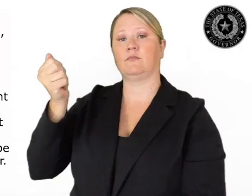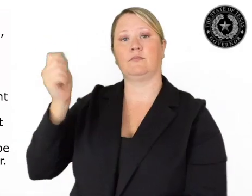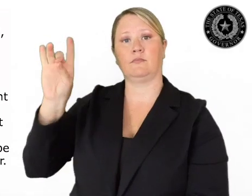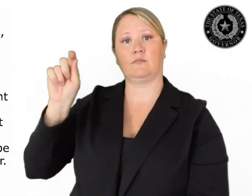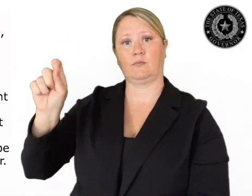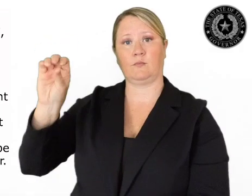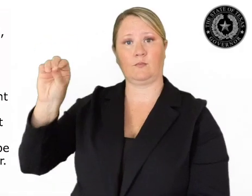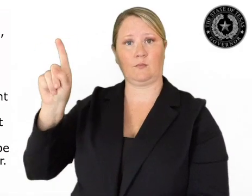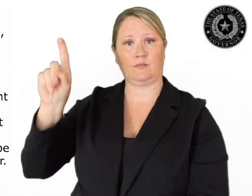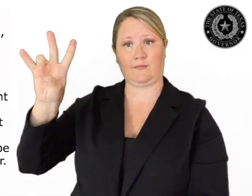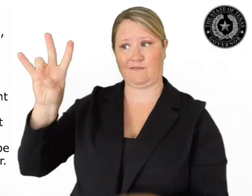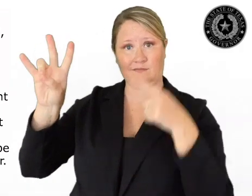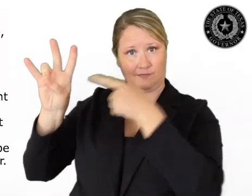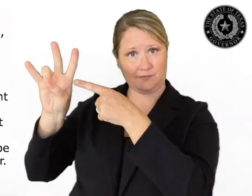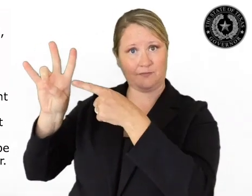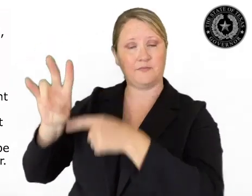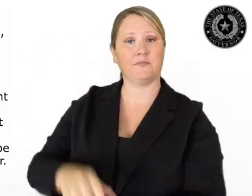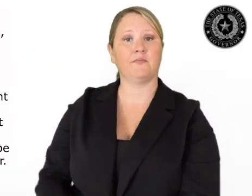Pursuant to Section